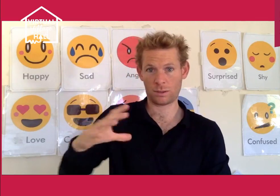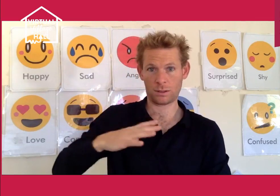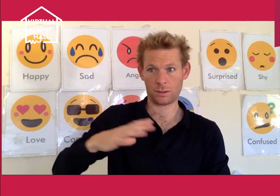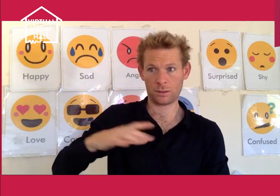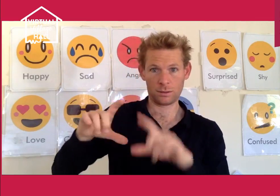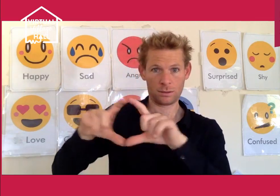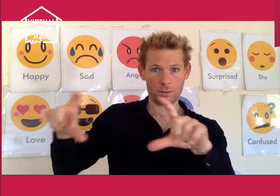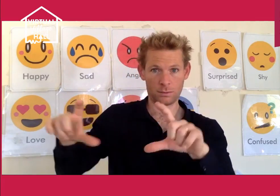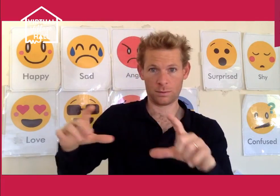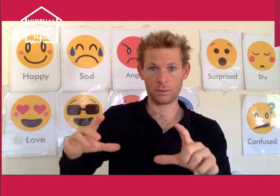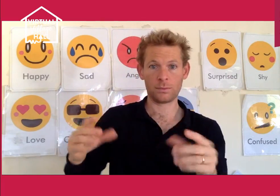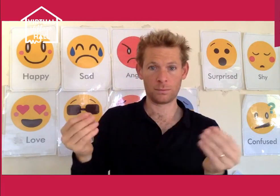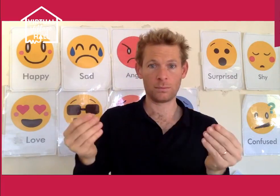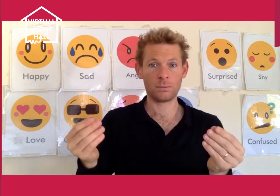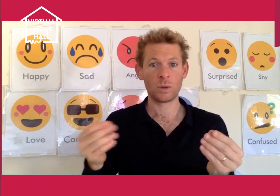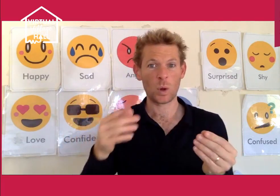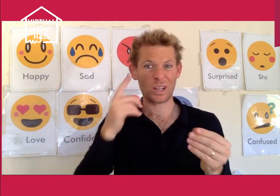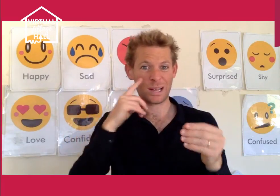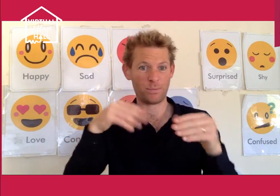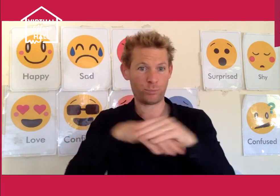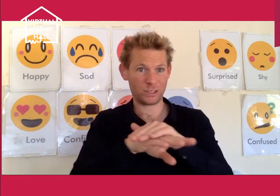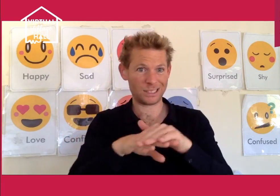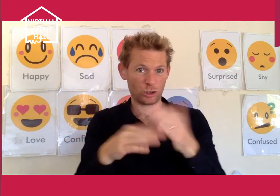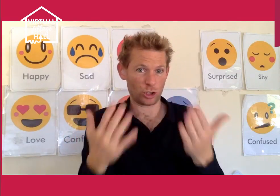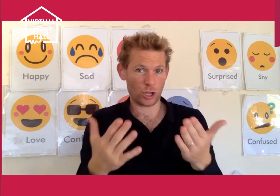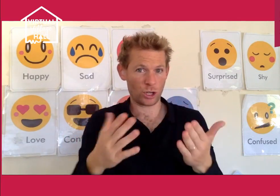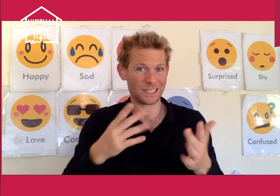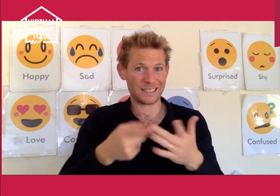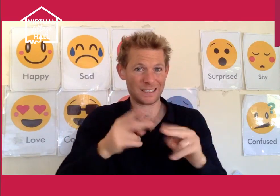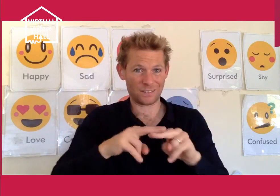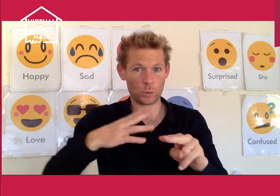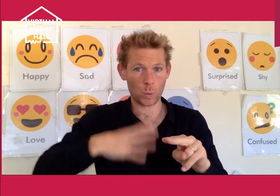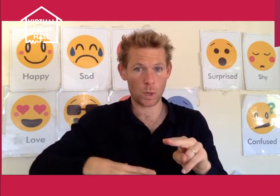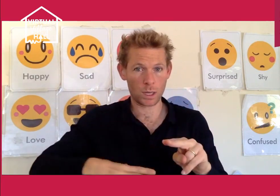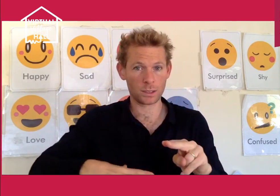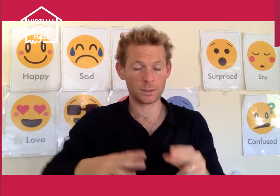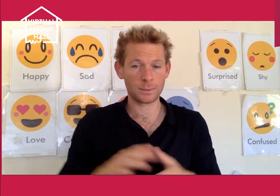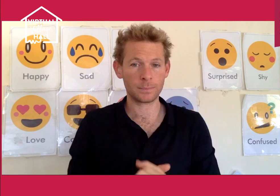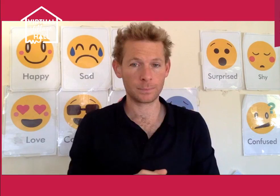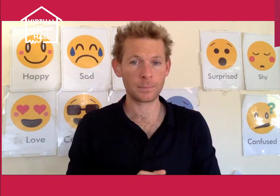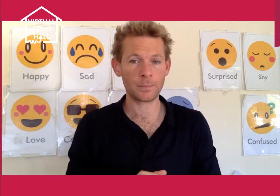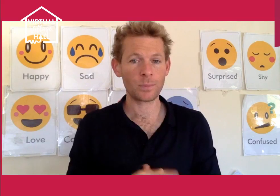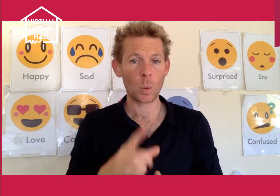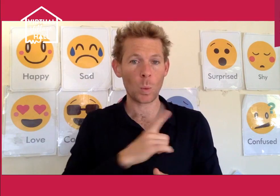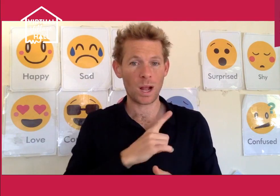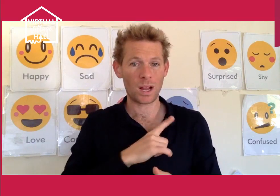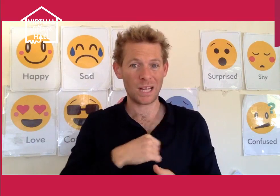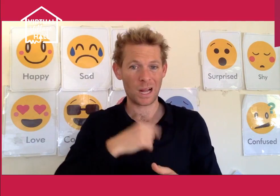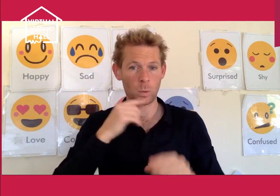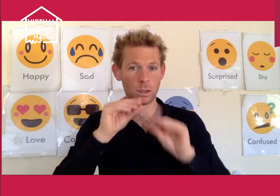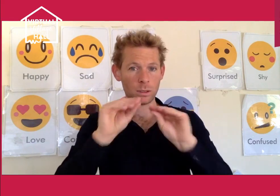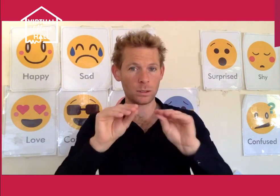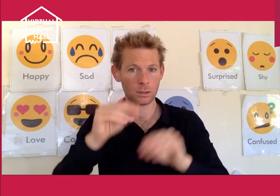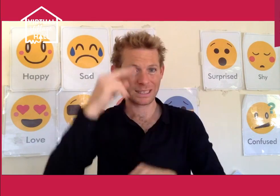whole alphabet. So you can have that finger spelling card ready, or you can print it and have it